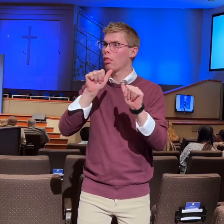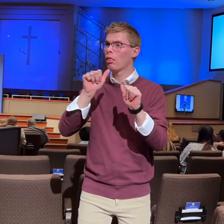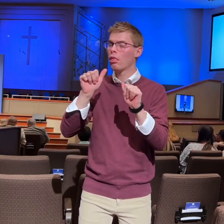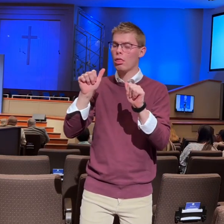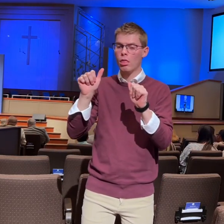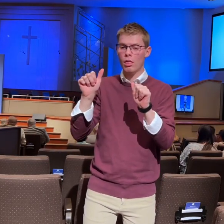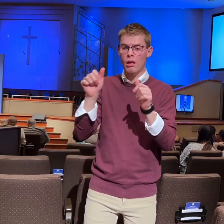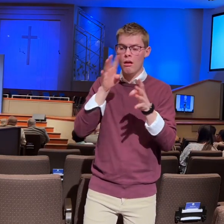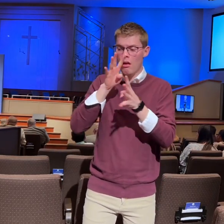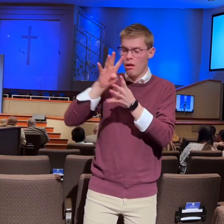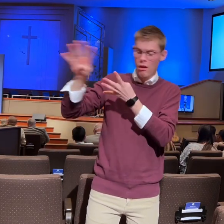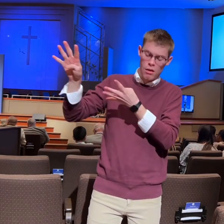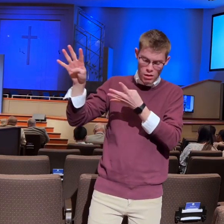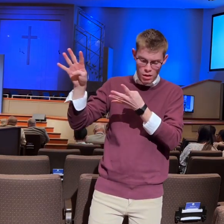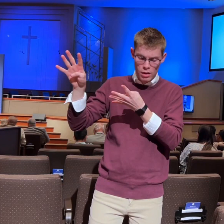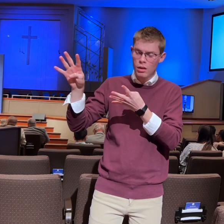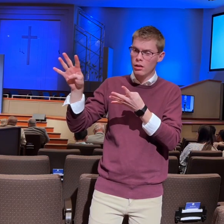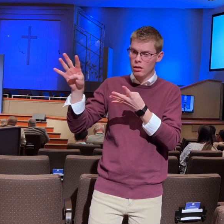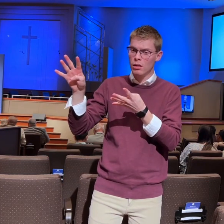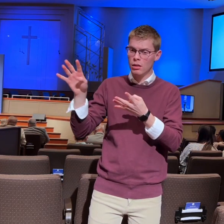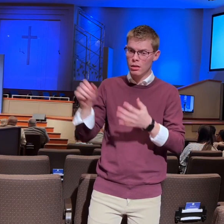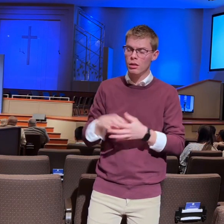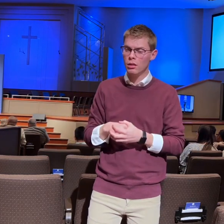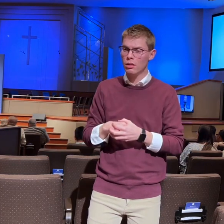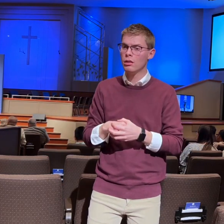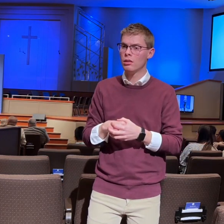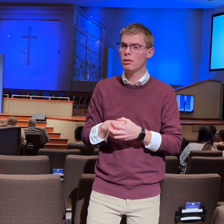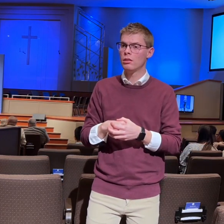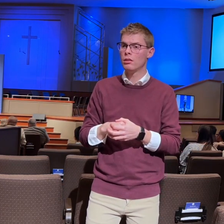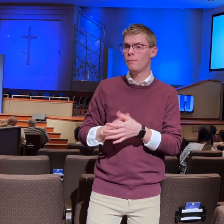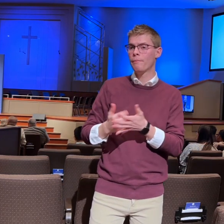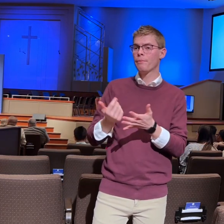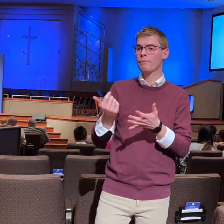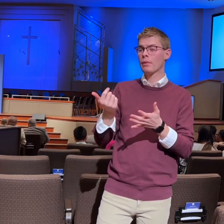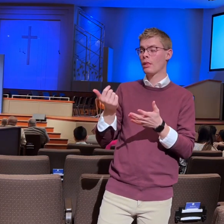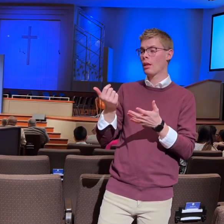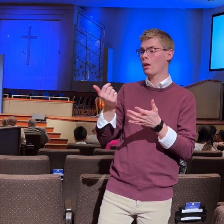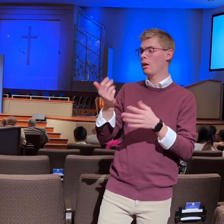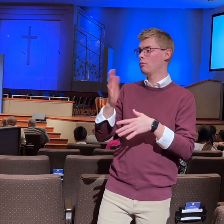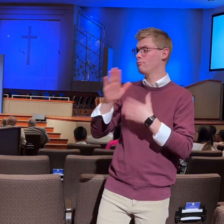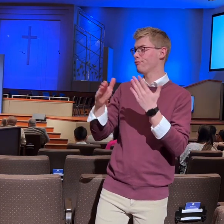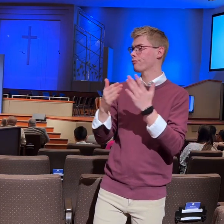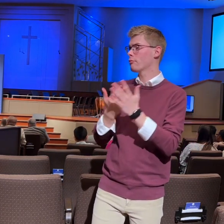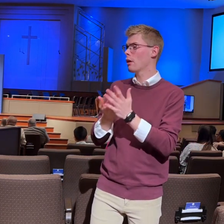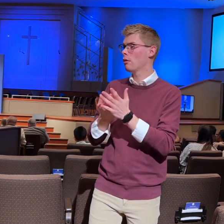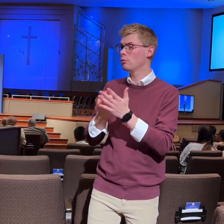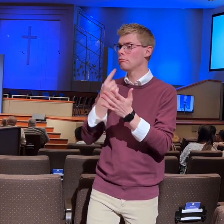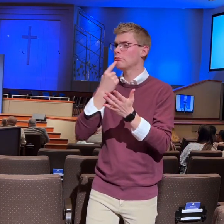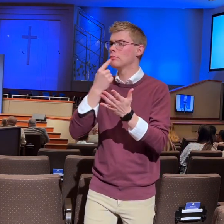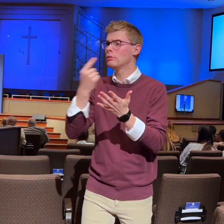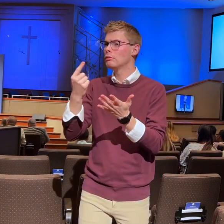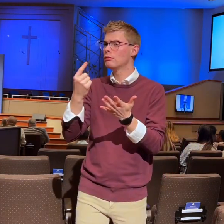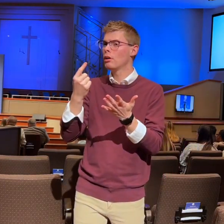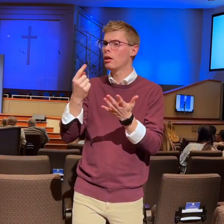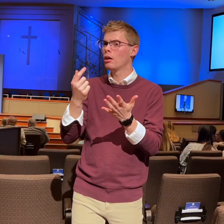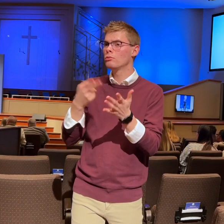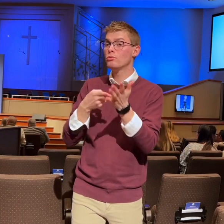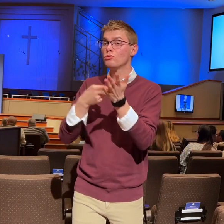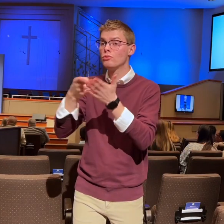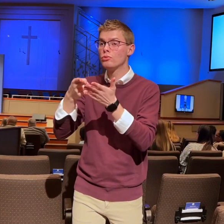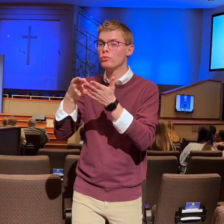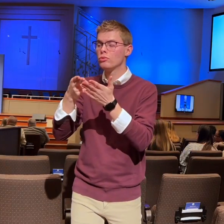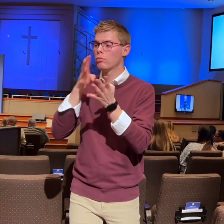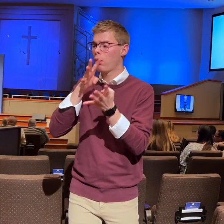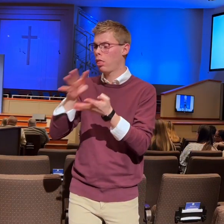There is going to be a falling away of truth. And I believe you already see this in mainline denominations. I was speaking to my